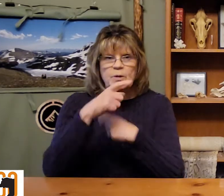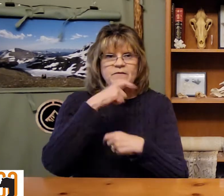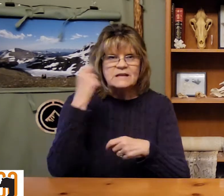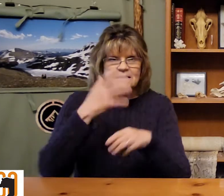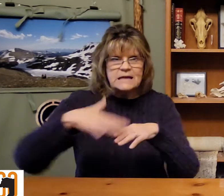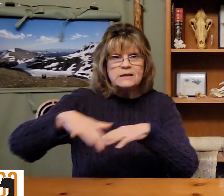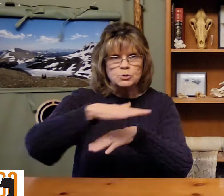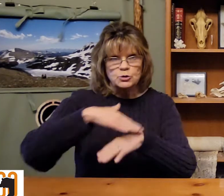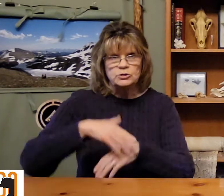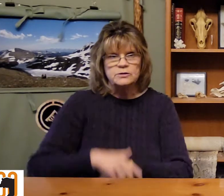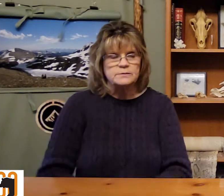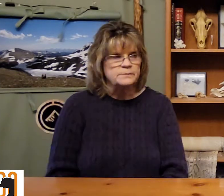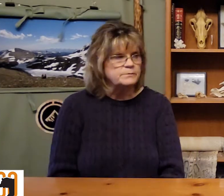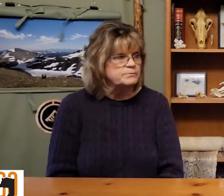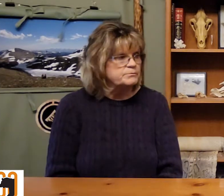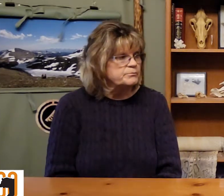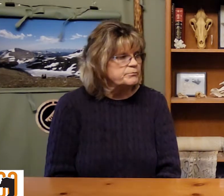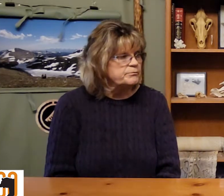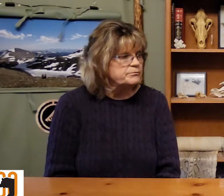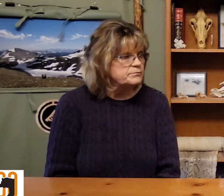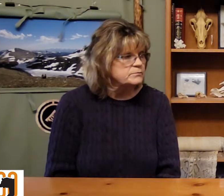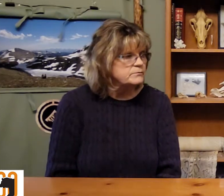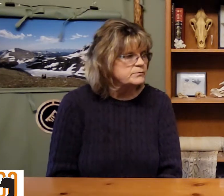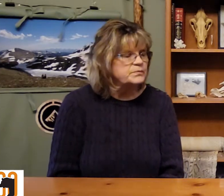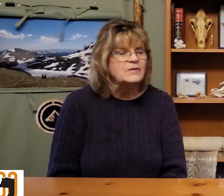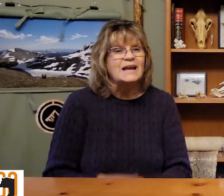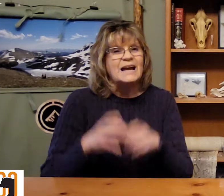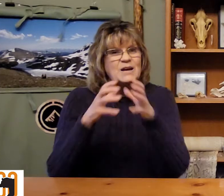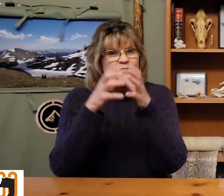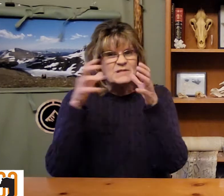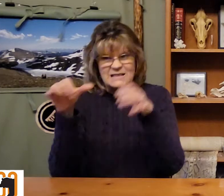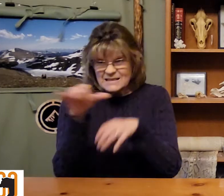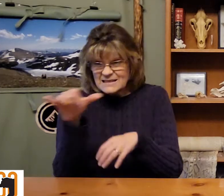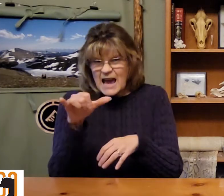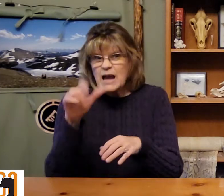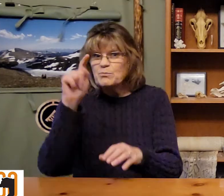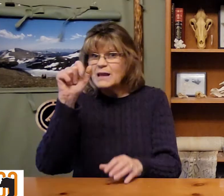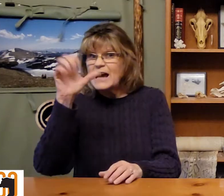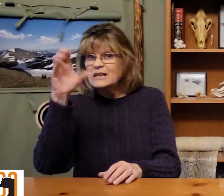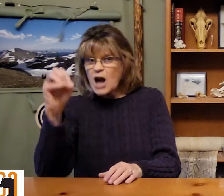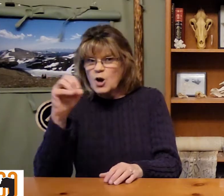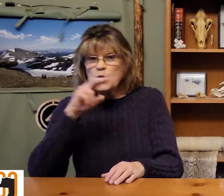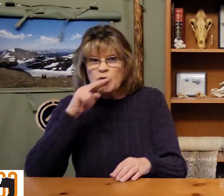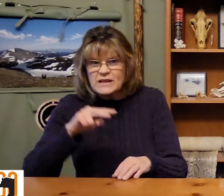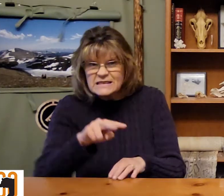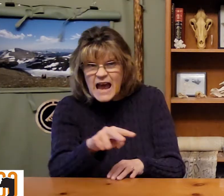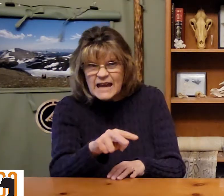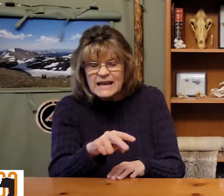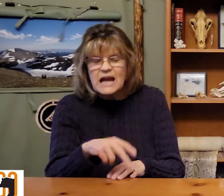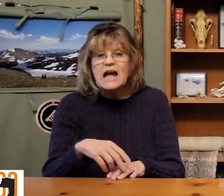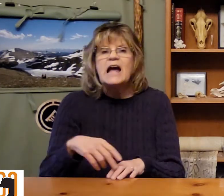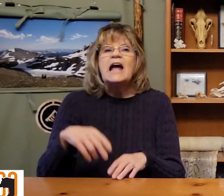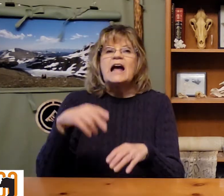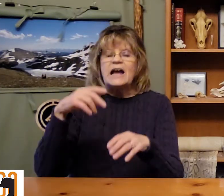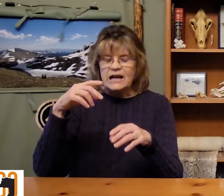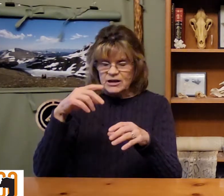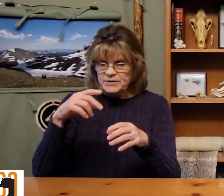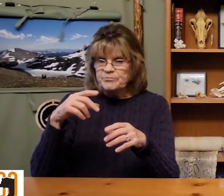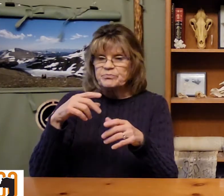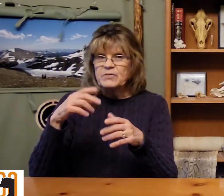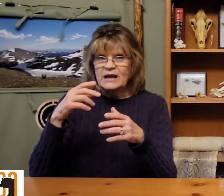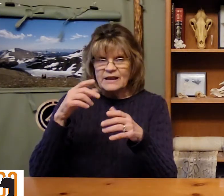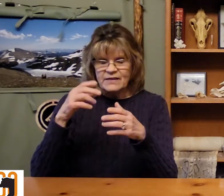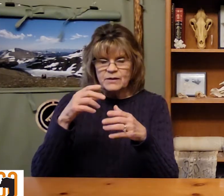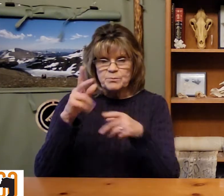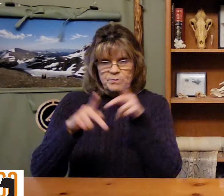Much like Taco the king snake, the pet trade definitely affects